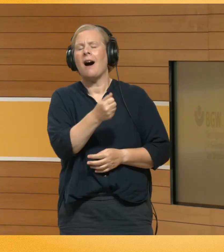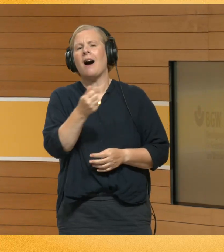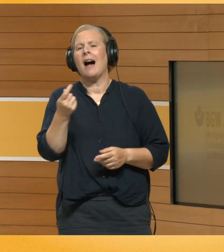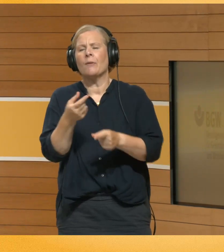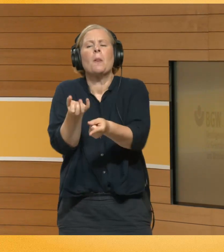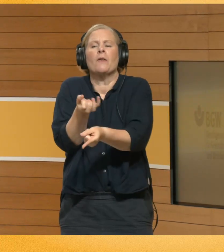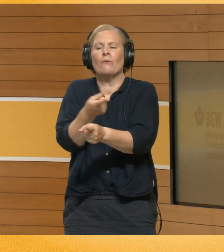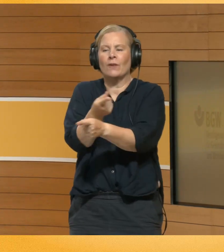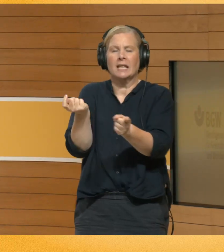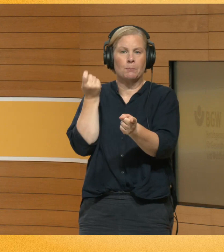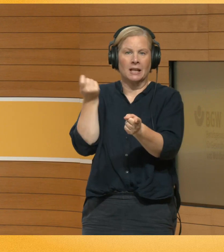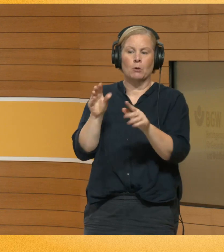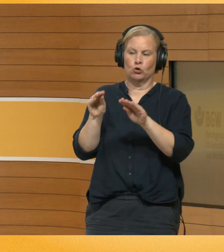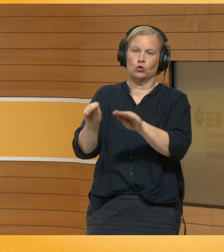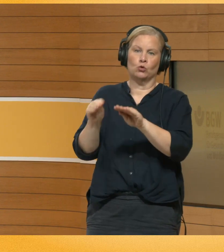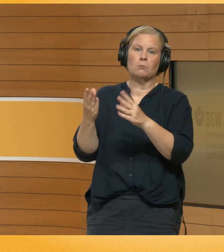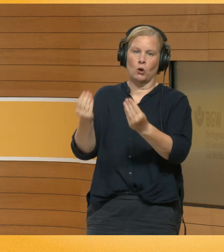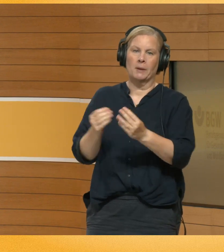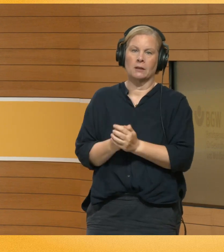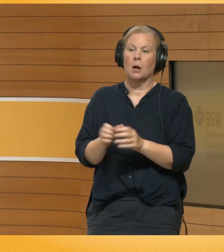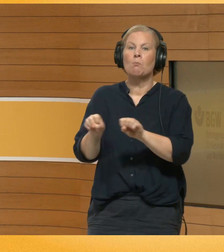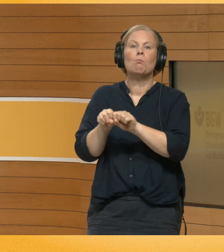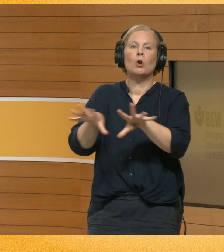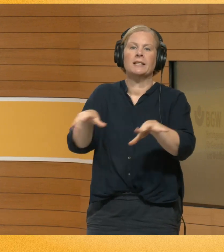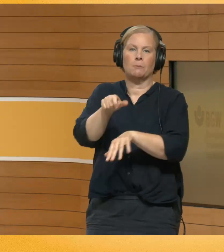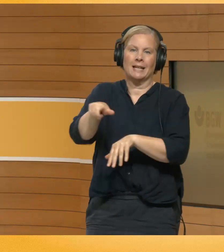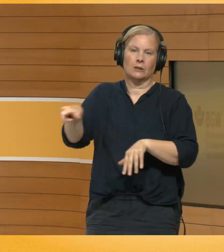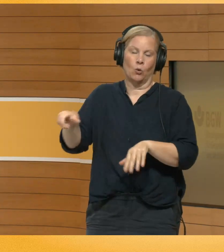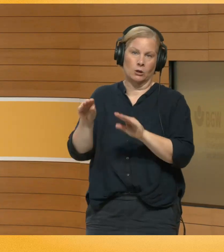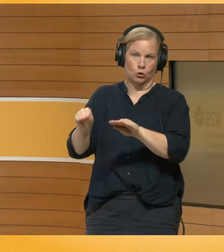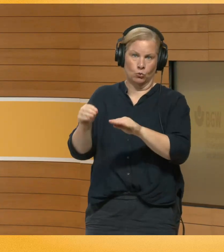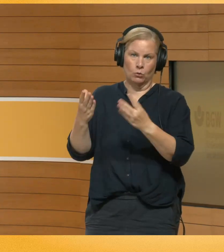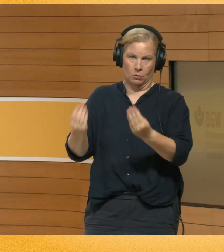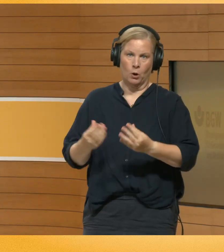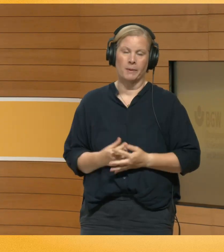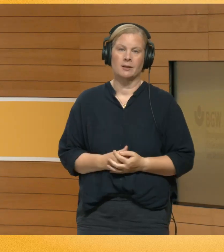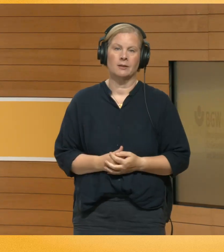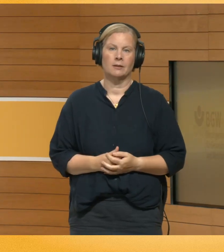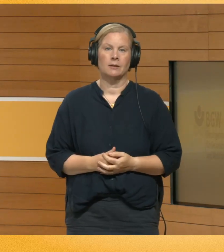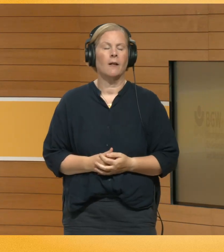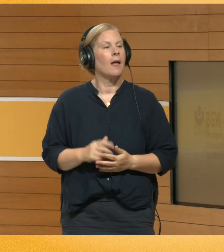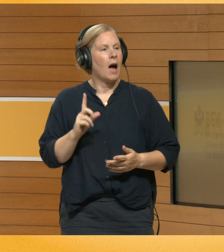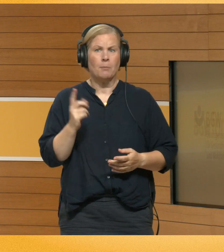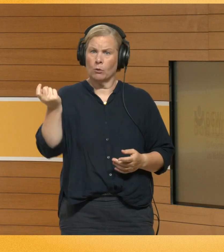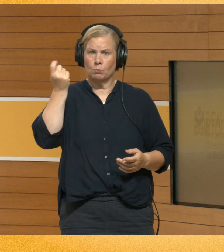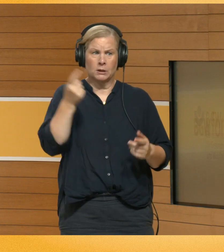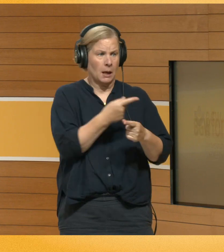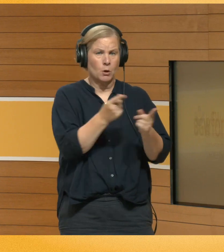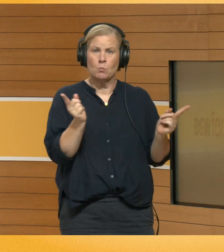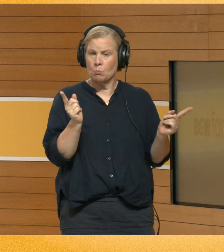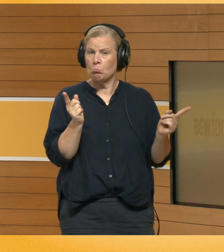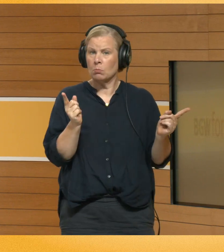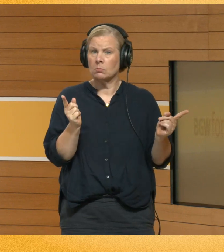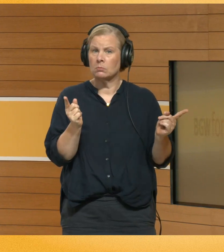A few had the pleasure of getting trained, so that the multipliers